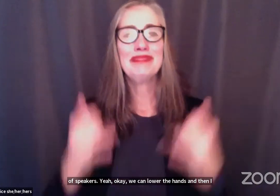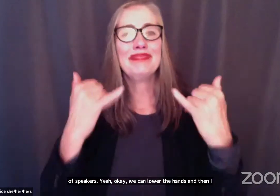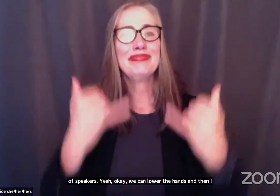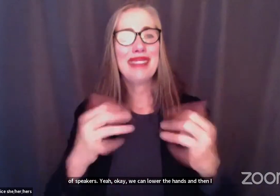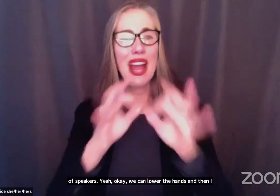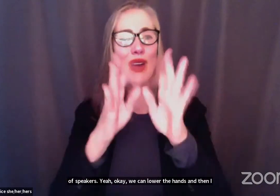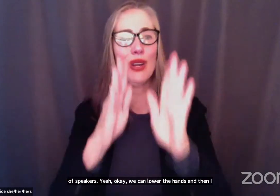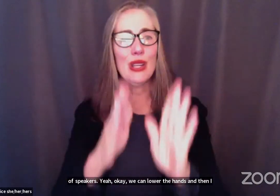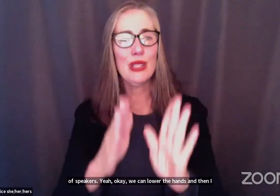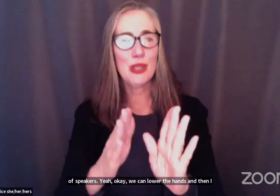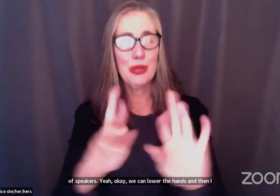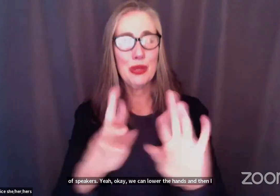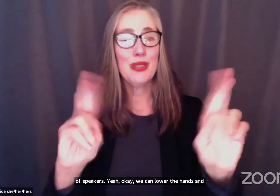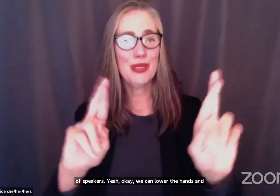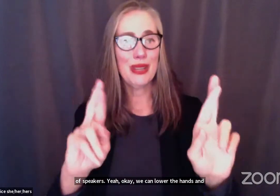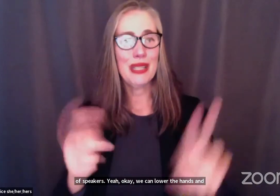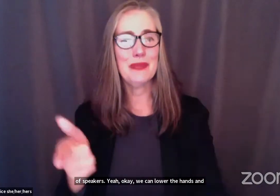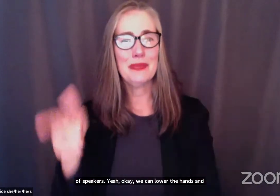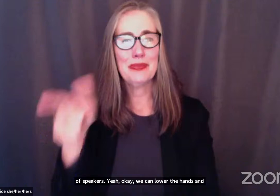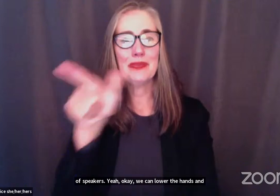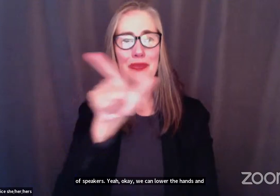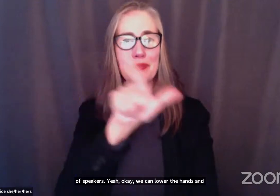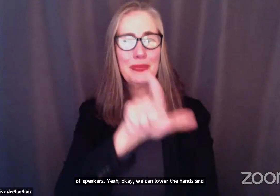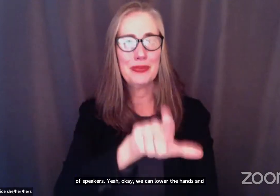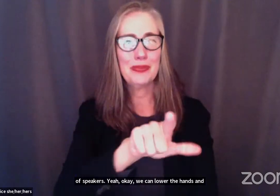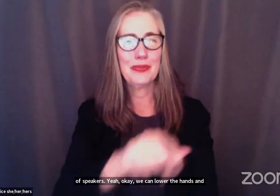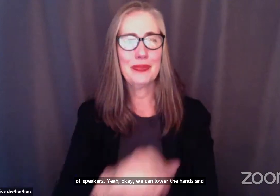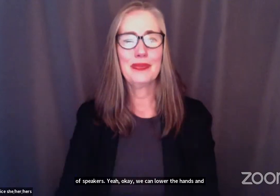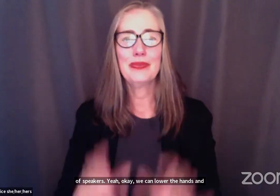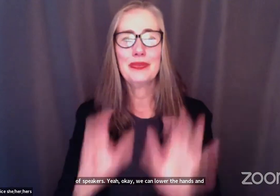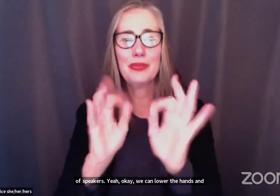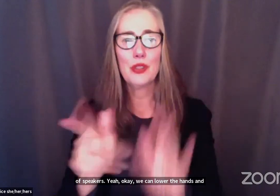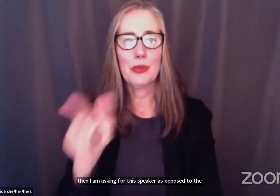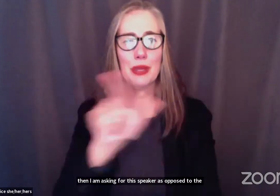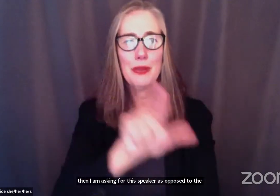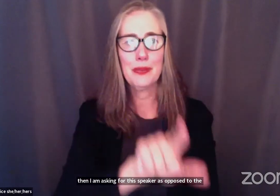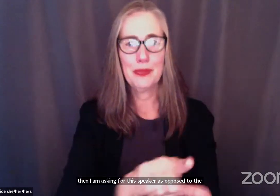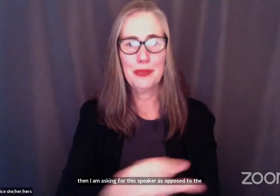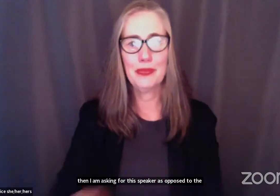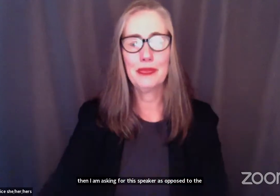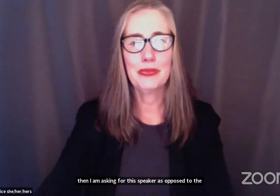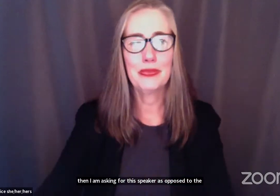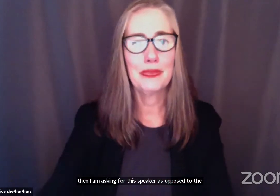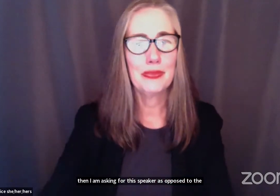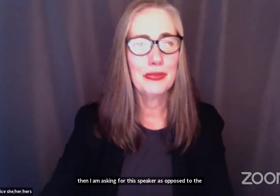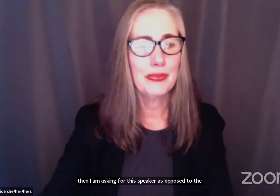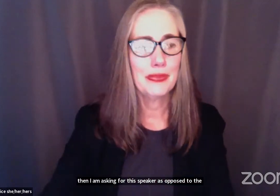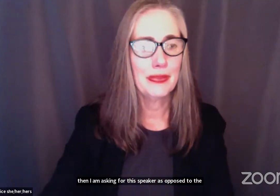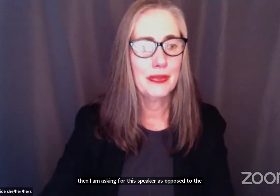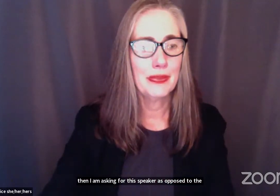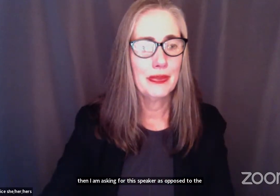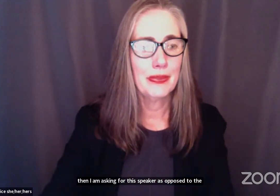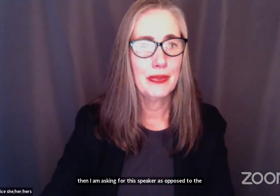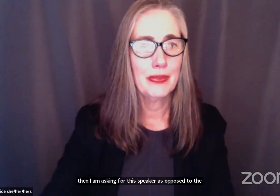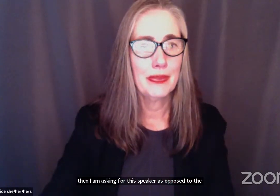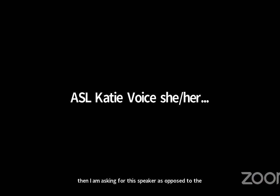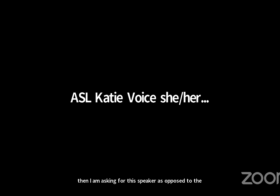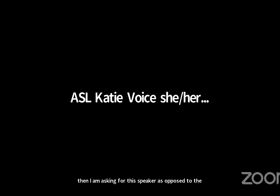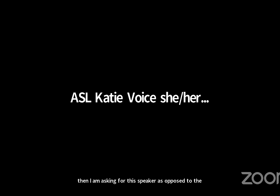I'm asking for the speakers opposed to the adoption of the receive and file of the report.